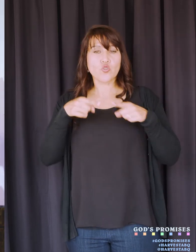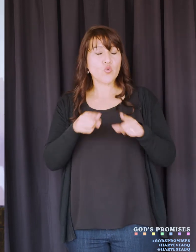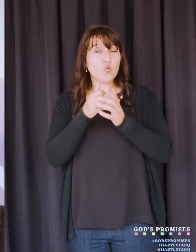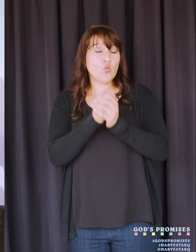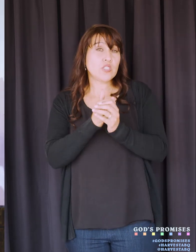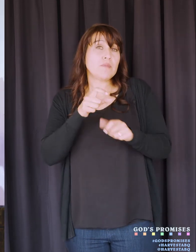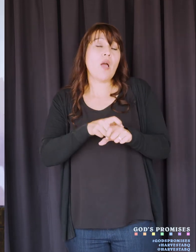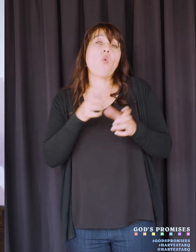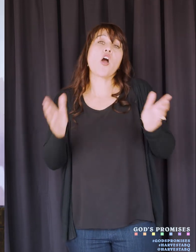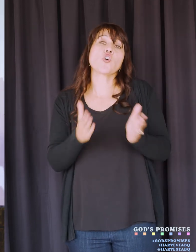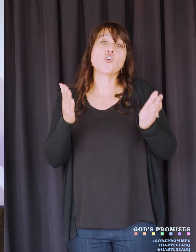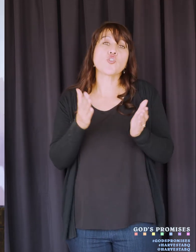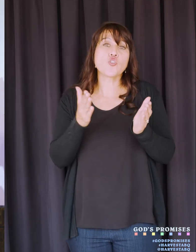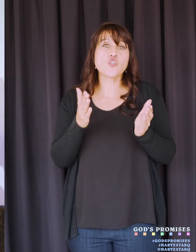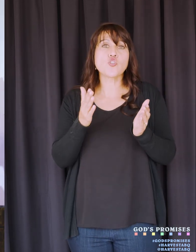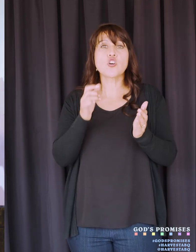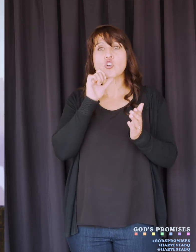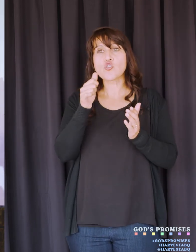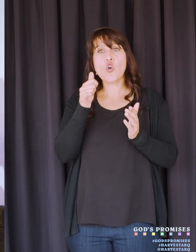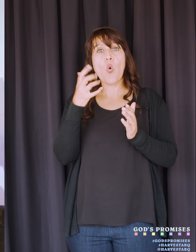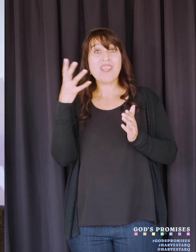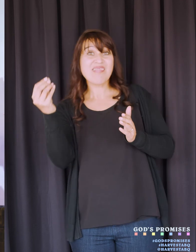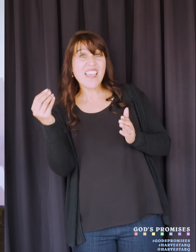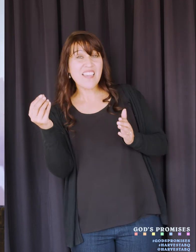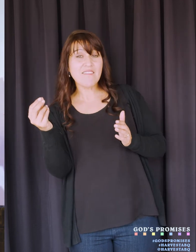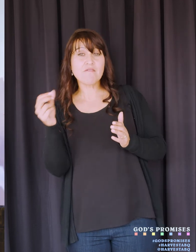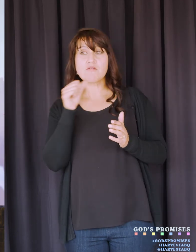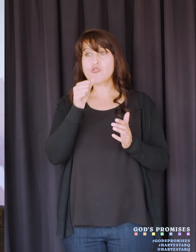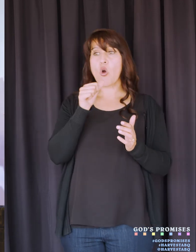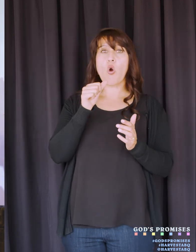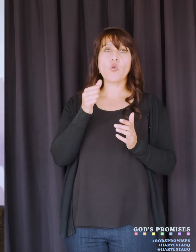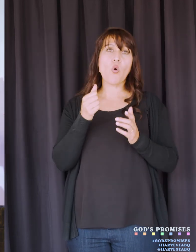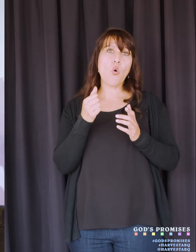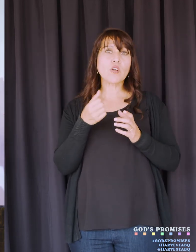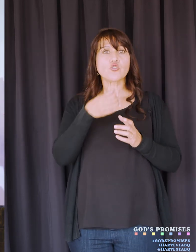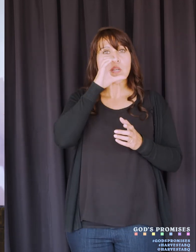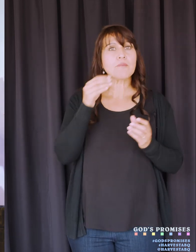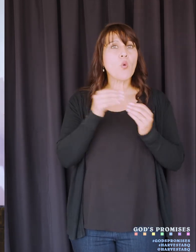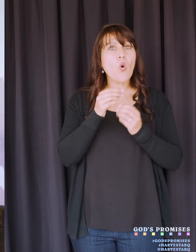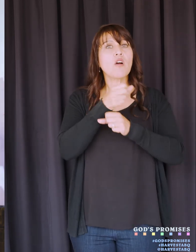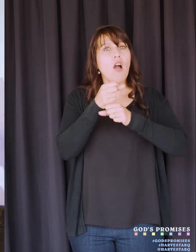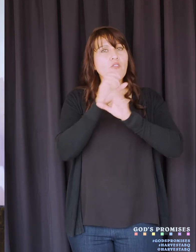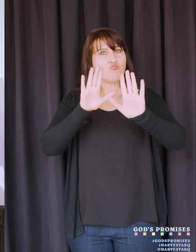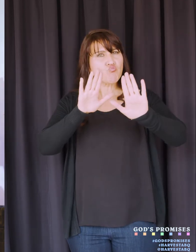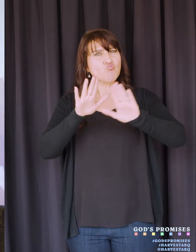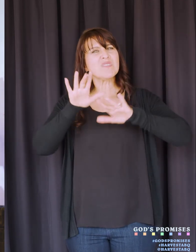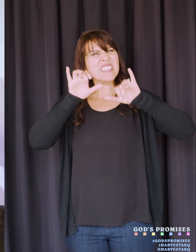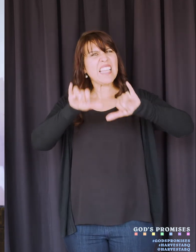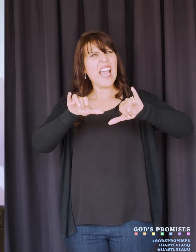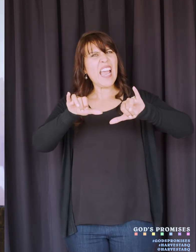I want to encourage you. Don't sign off right now. Don't get up to freshen up your coffee. Don't just resist the urge.